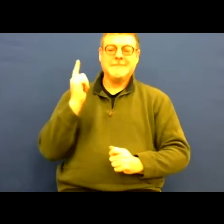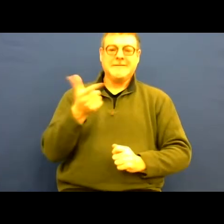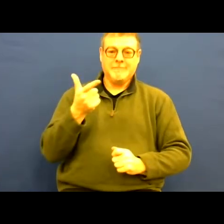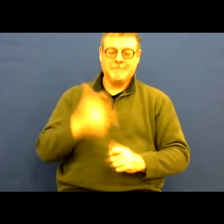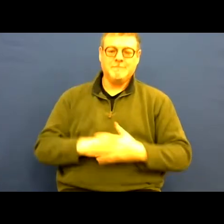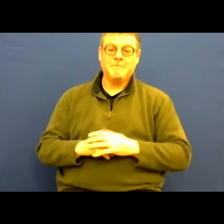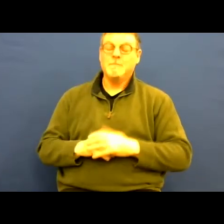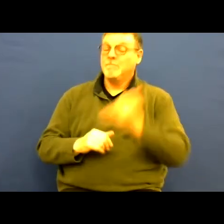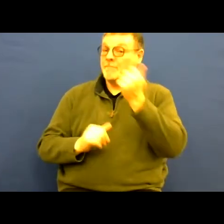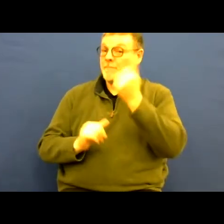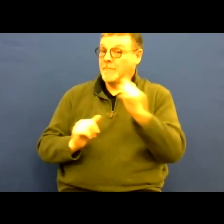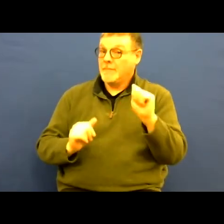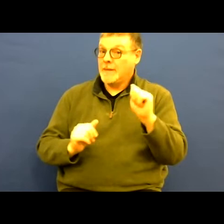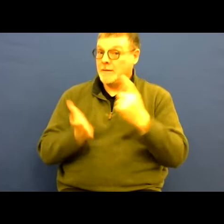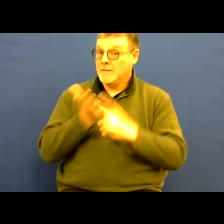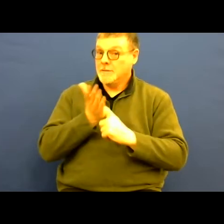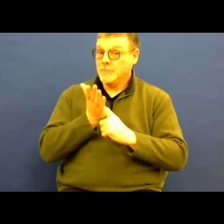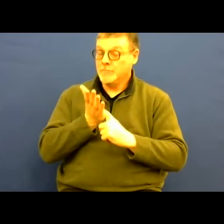Any discussion?